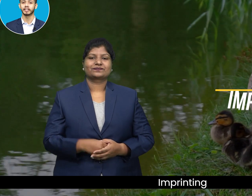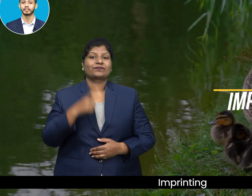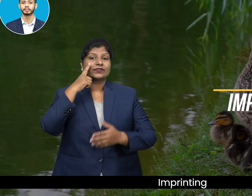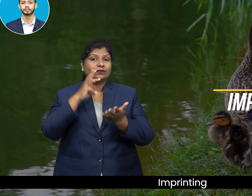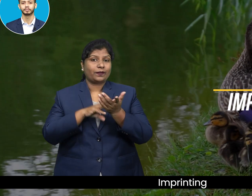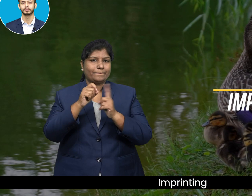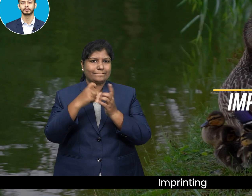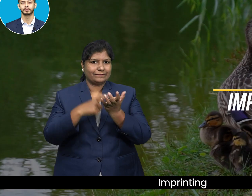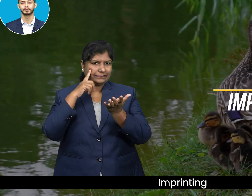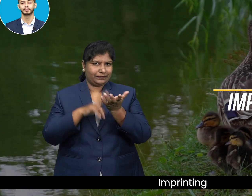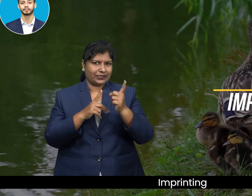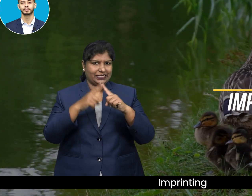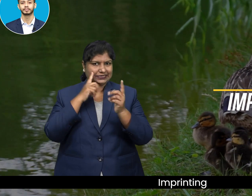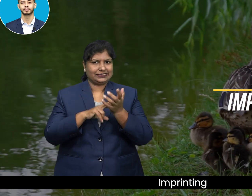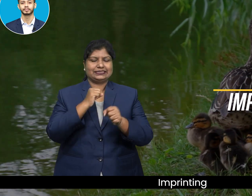Imprinting.